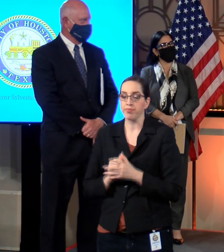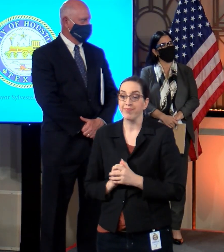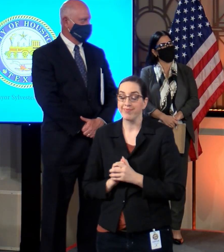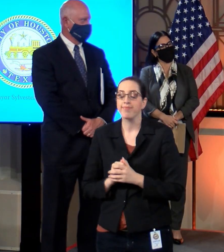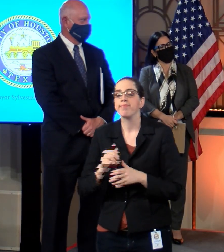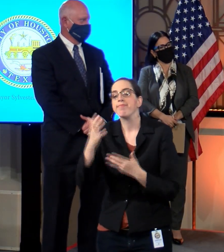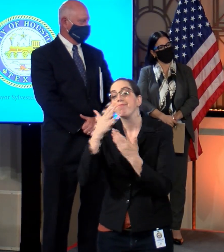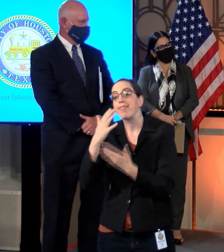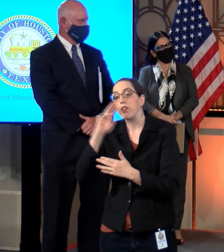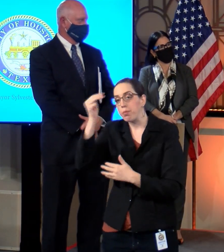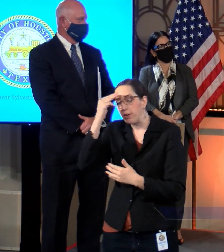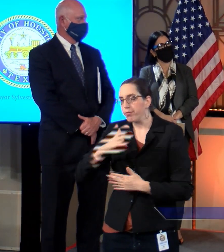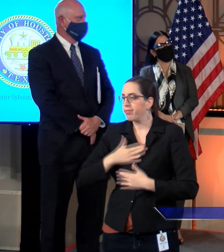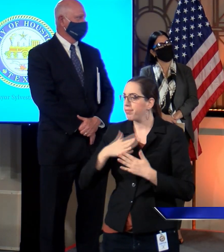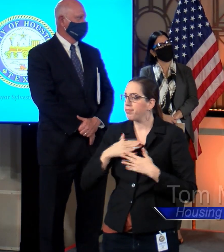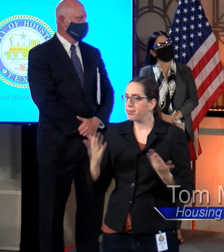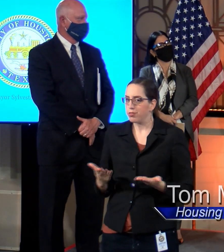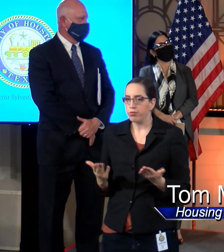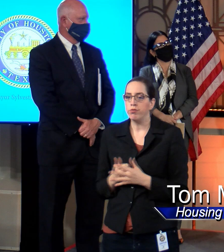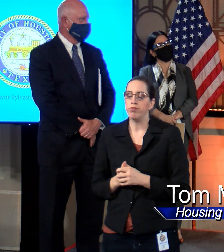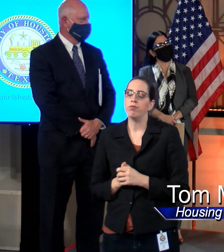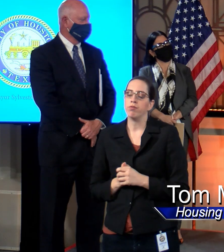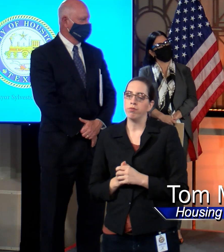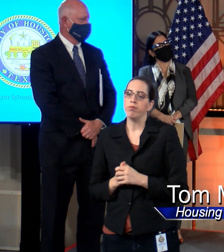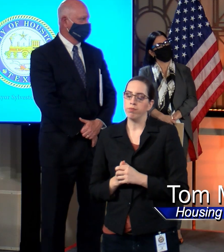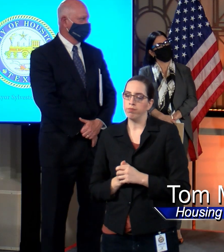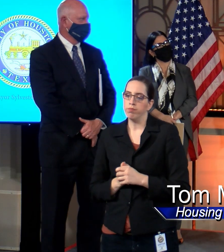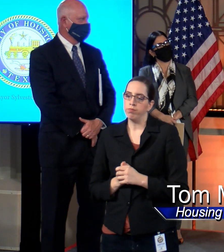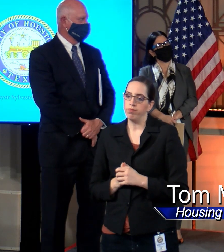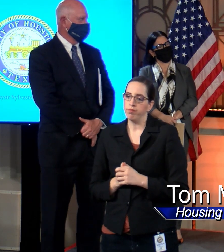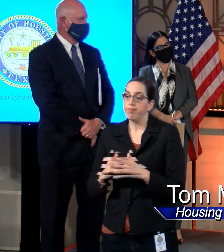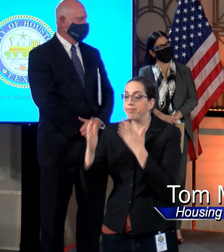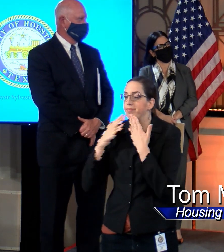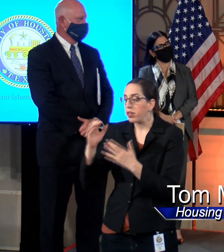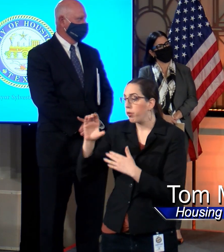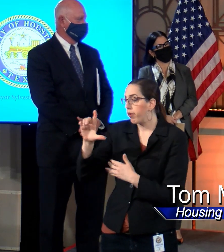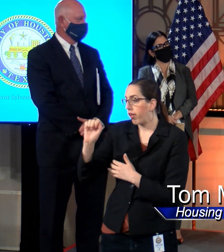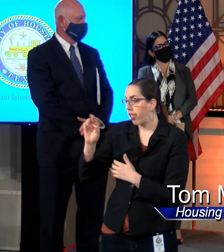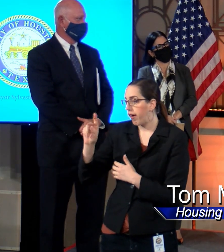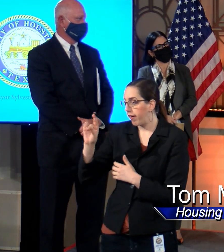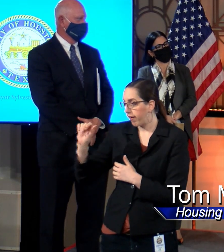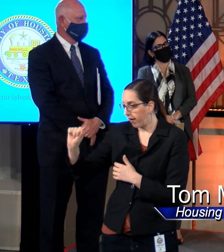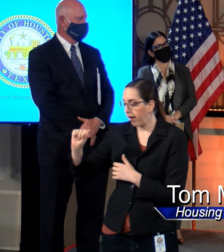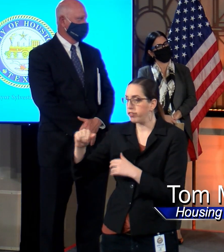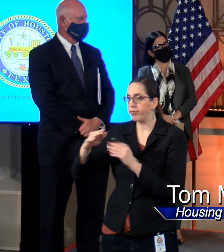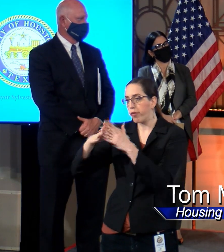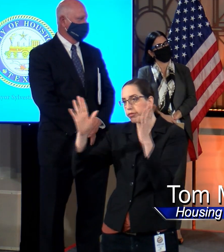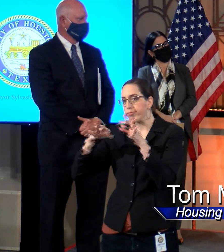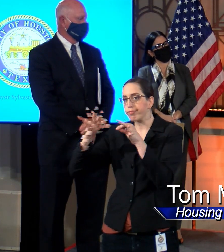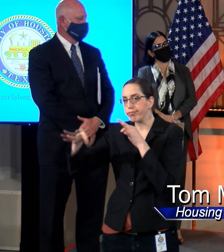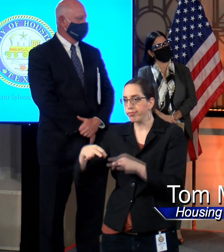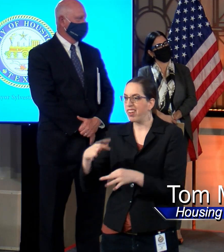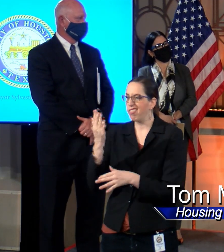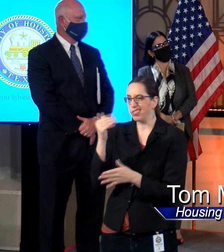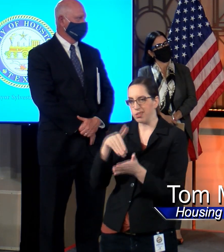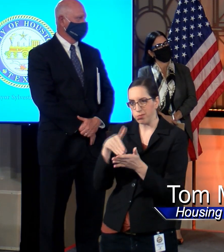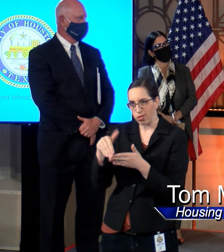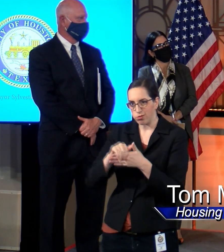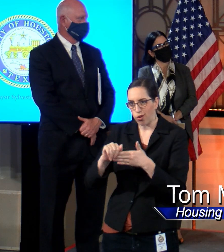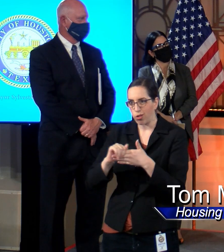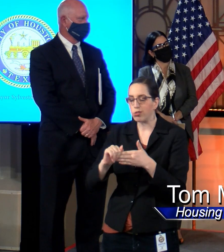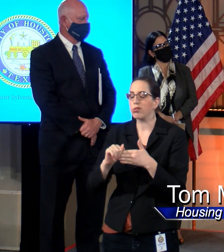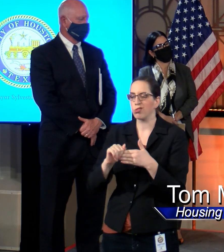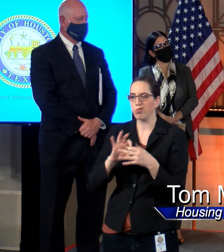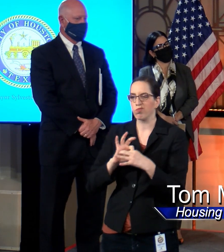Thank you, Mayor. It's good to be here. And thank you, Claudia, for the overview of the $15 million